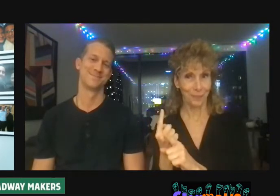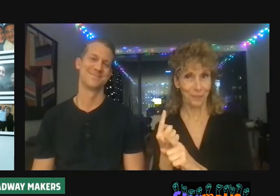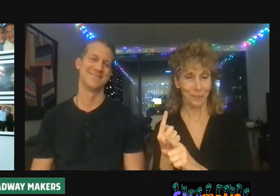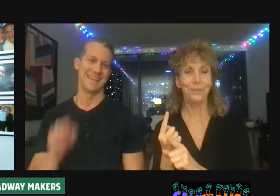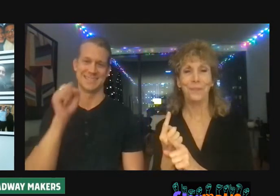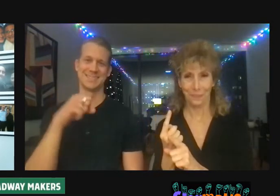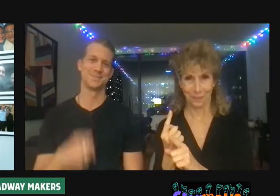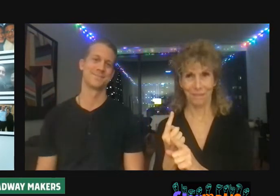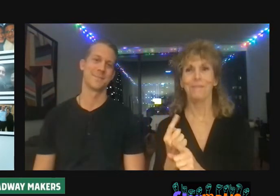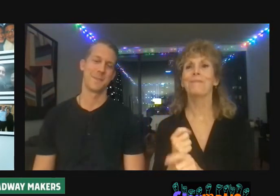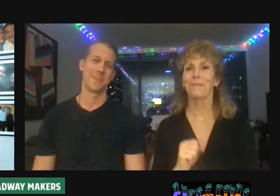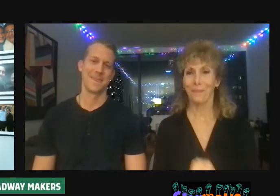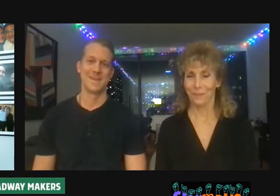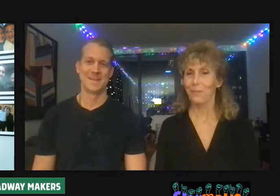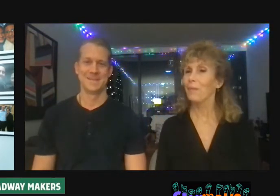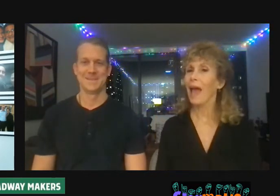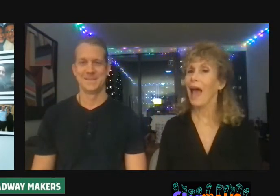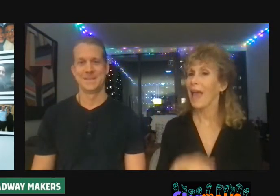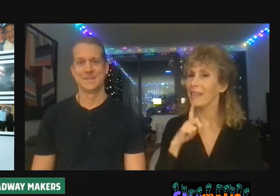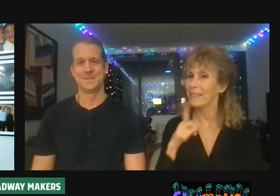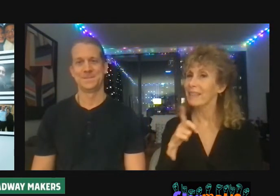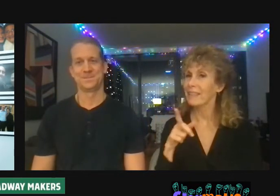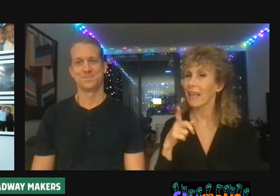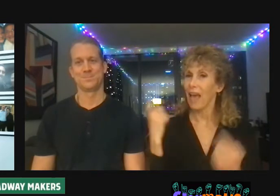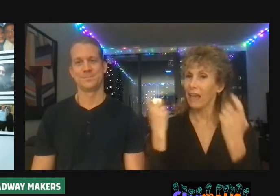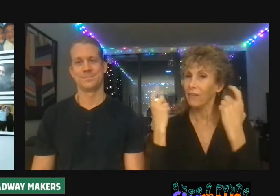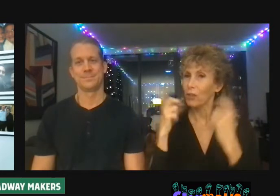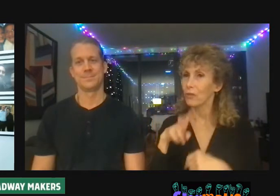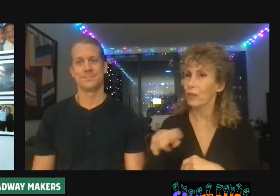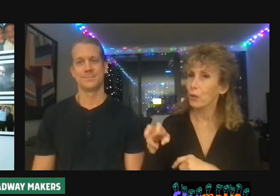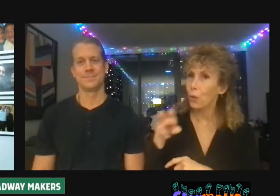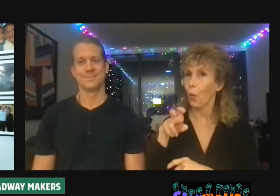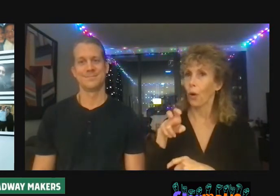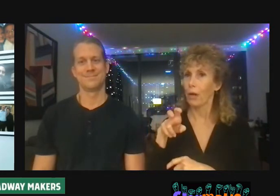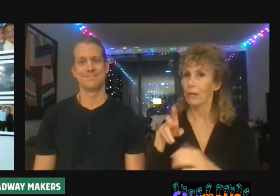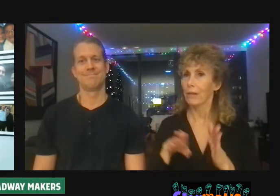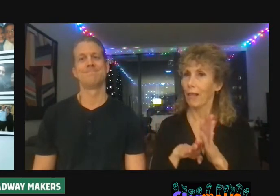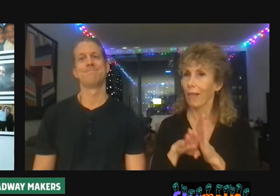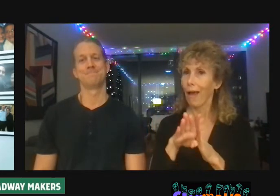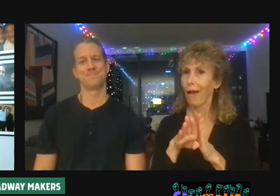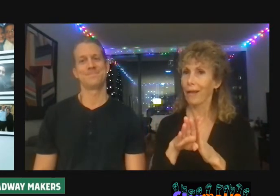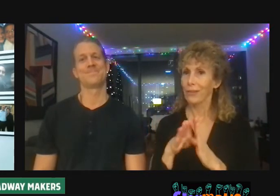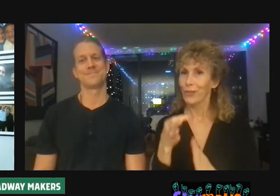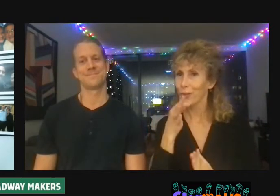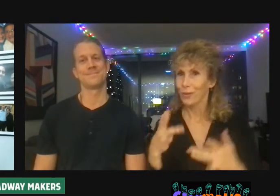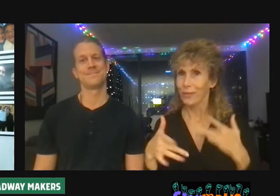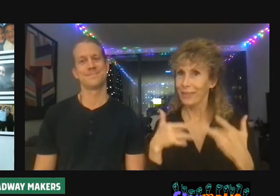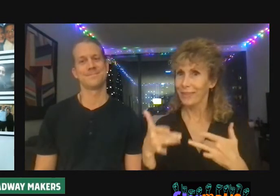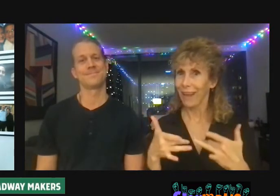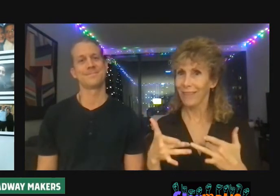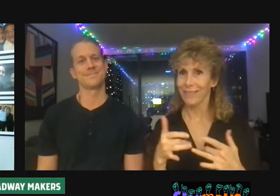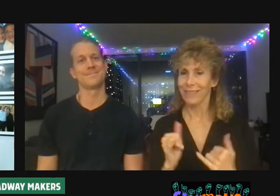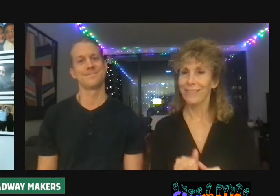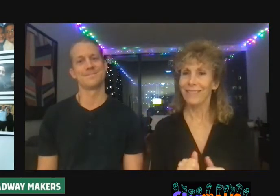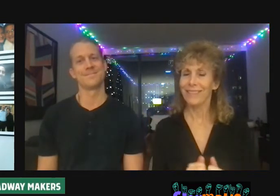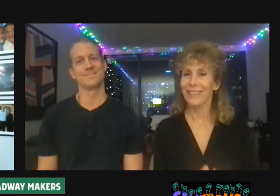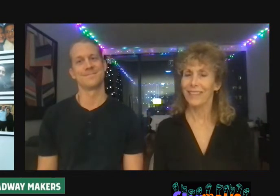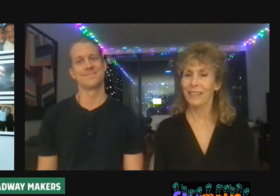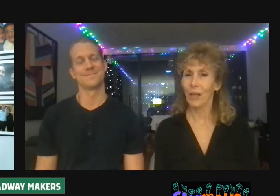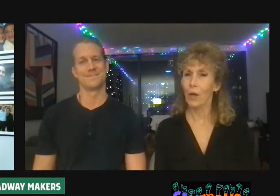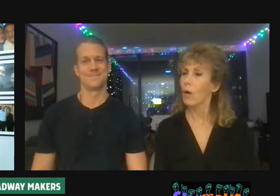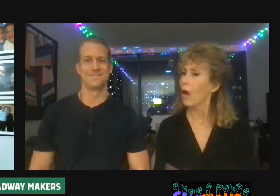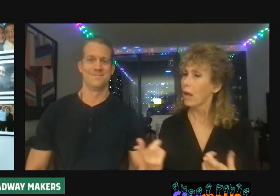The 25th anniversary tour is about to launch, which is so exciting. You made your Broadway